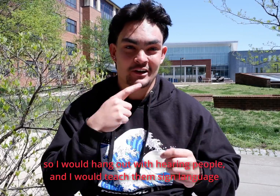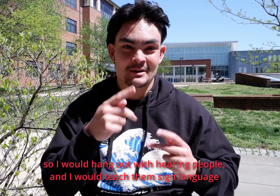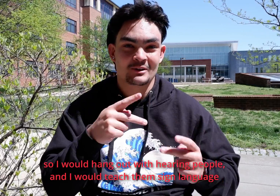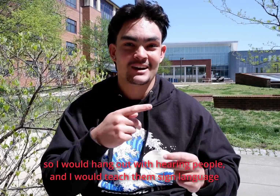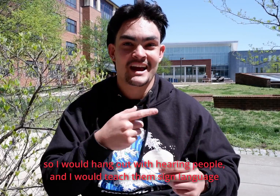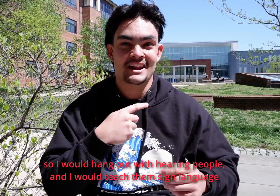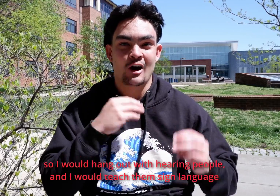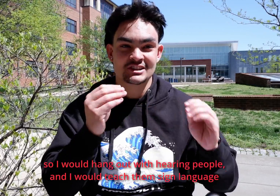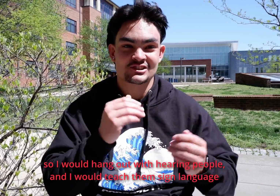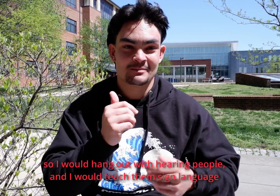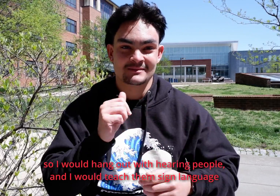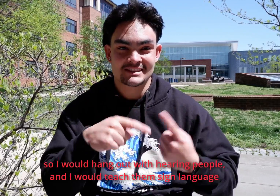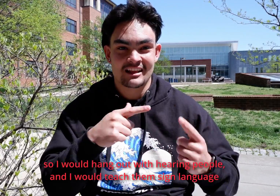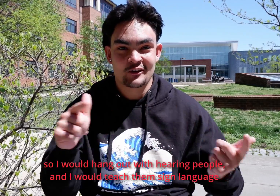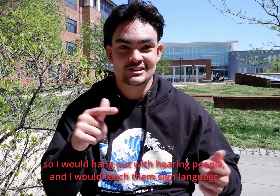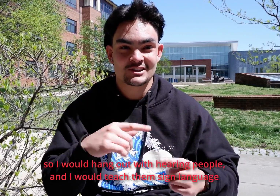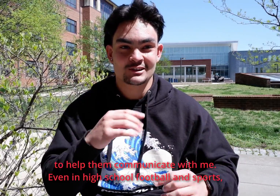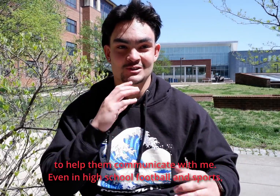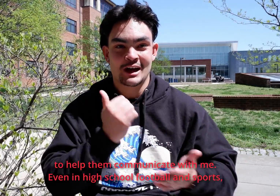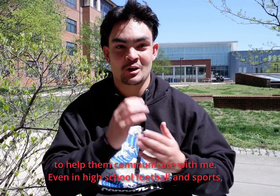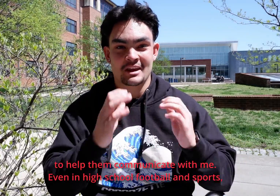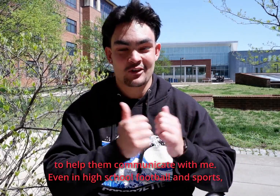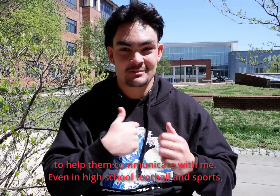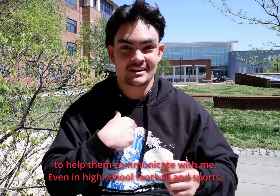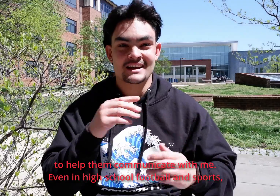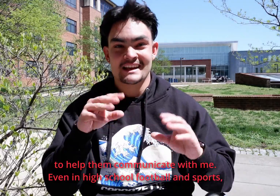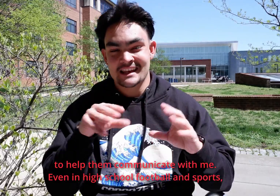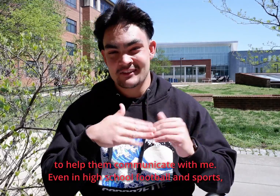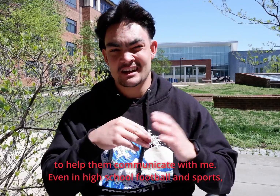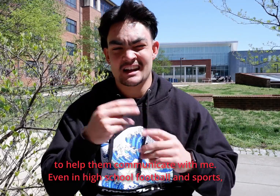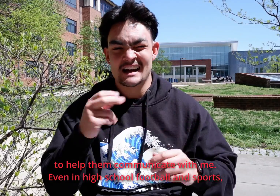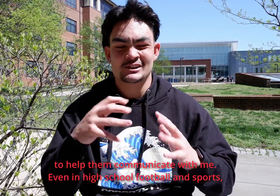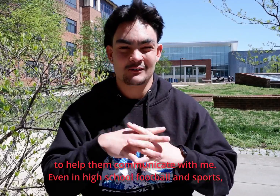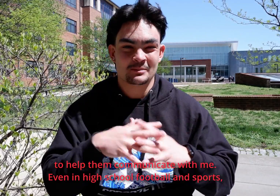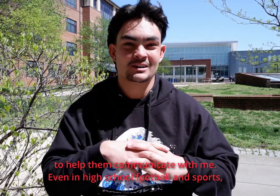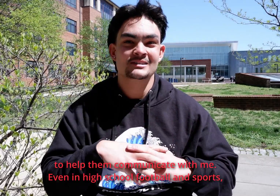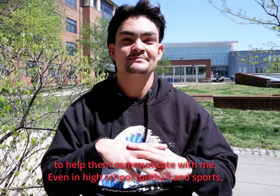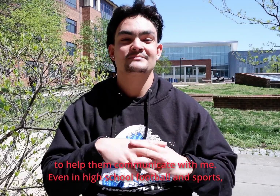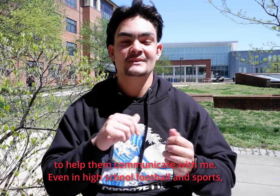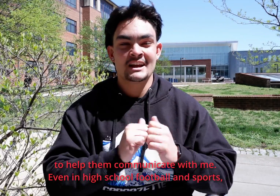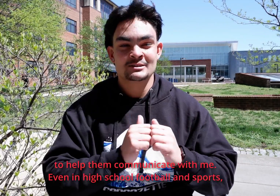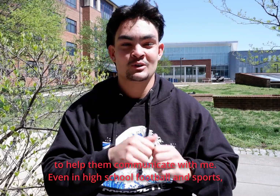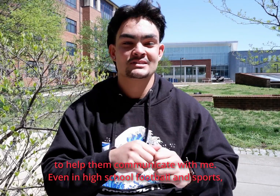hearing people, and I will teach them sign language to help communicate with me, even in high school football and sports,